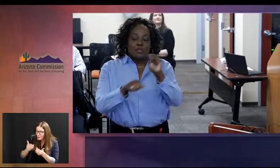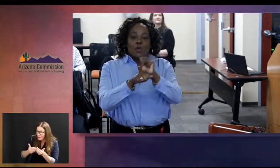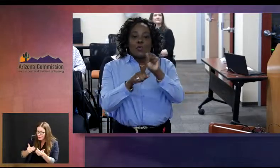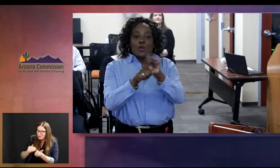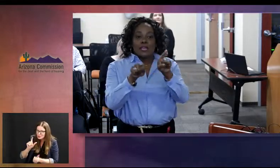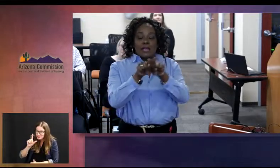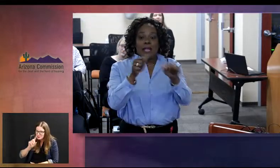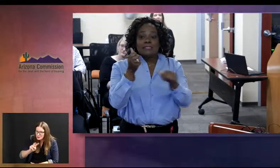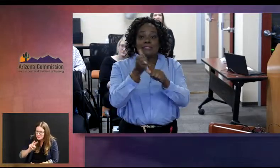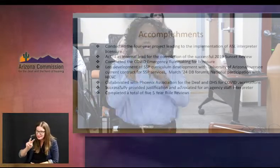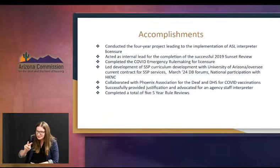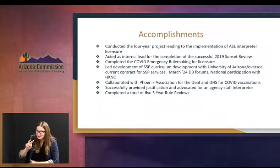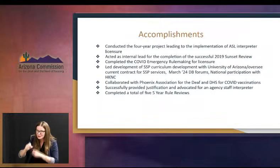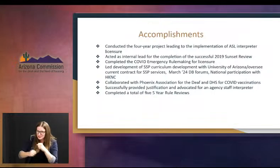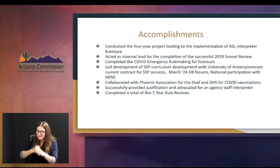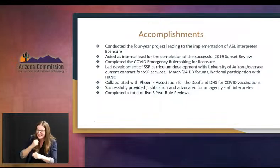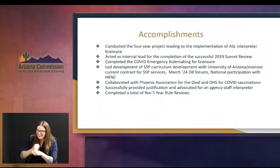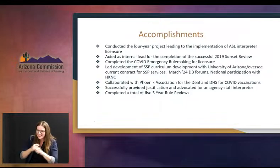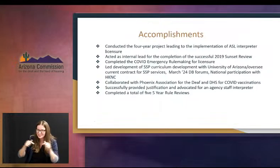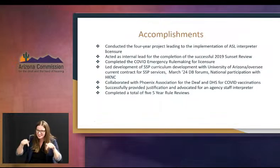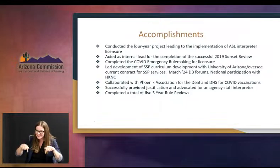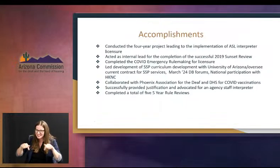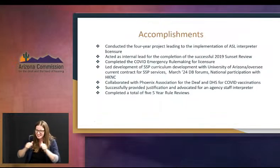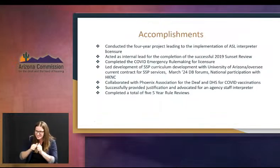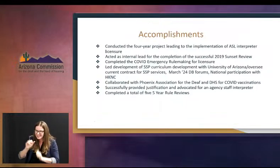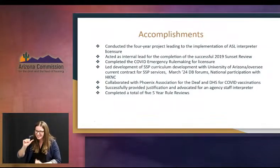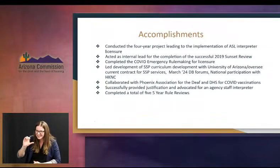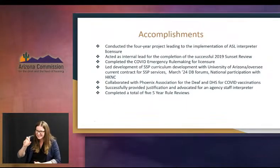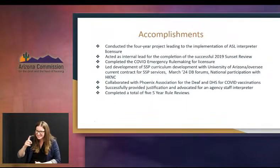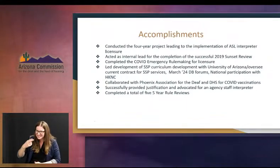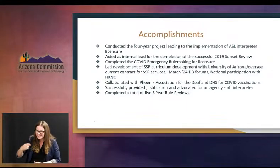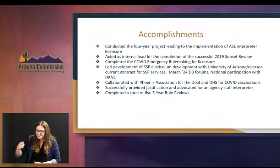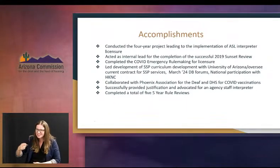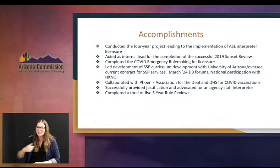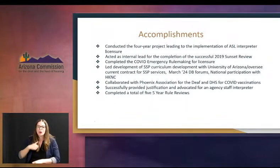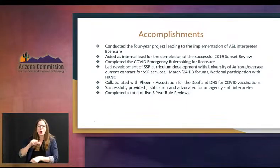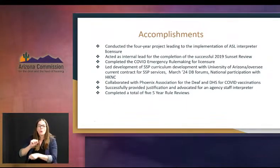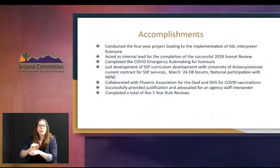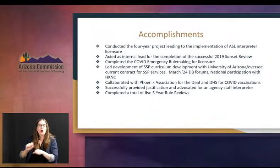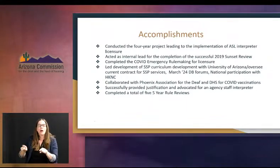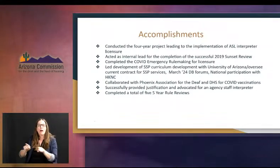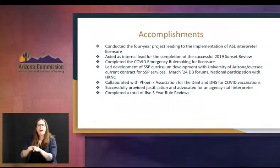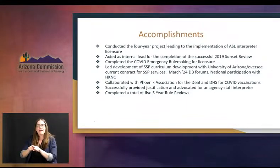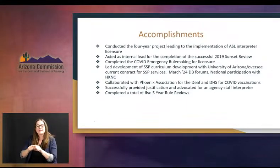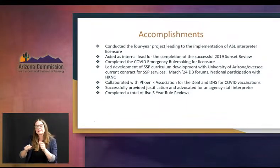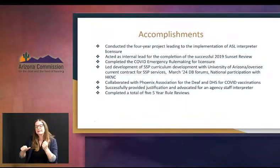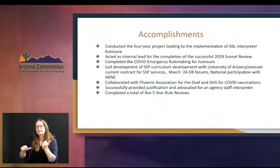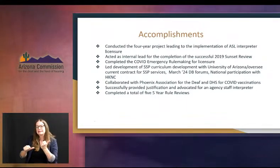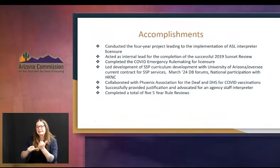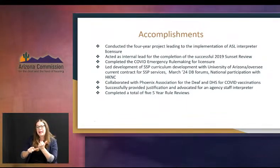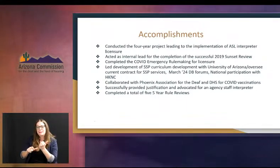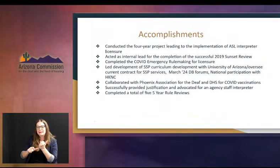with ACDHH, I've worked as the deputy director.